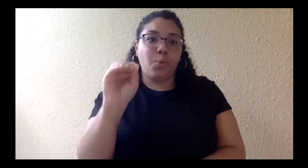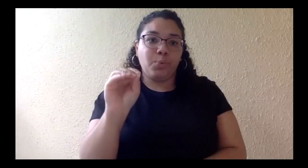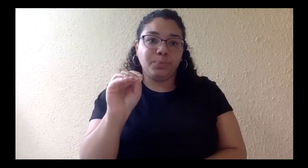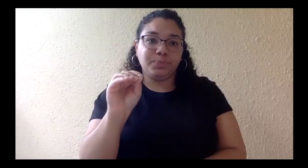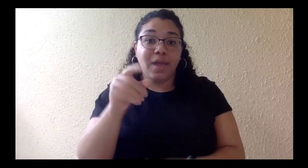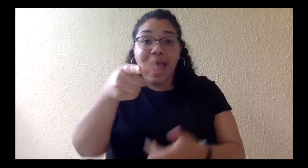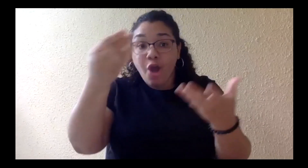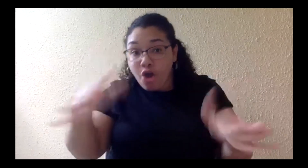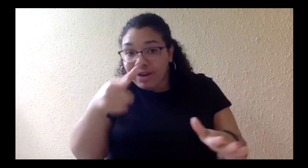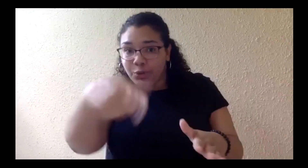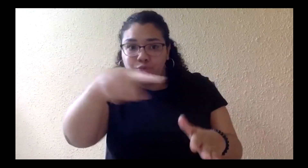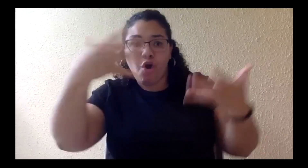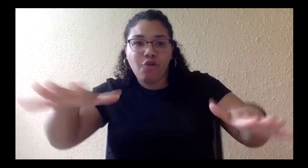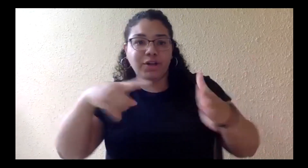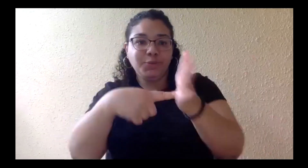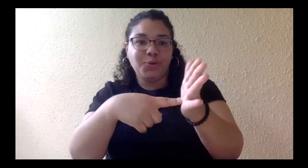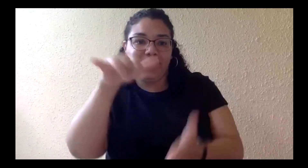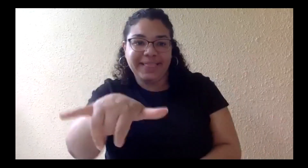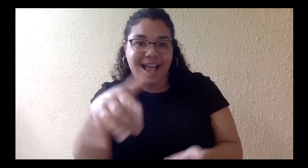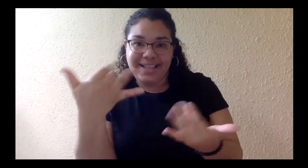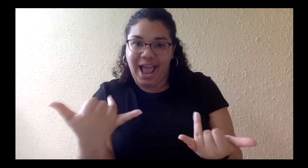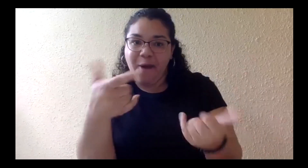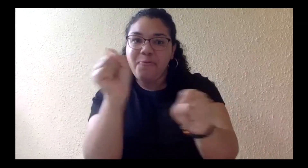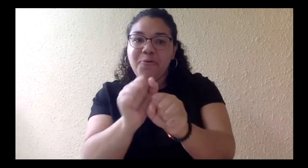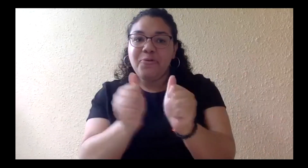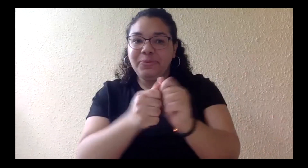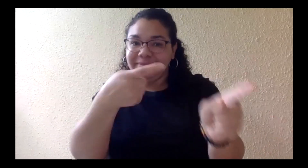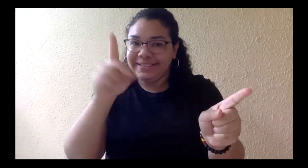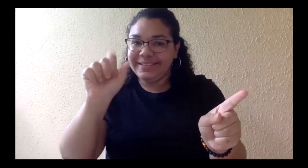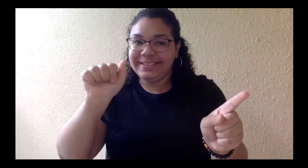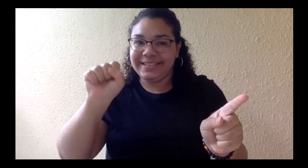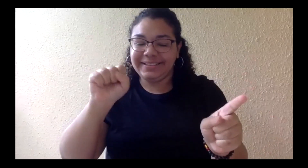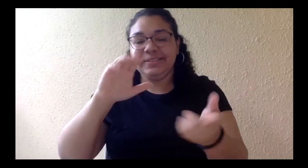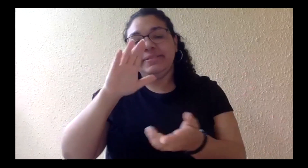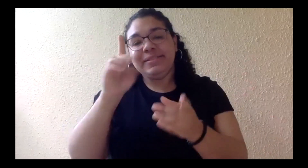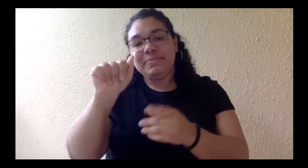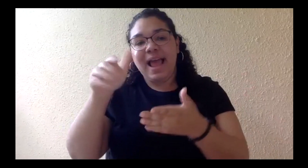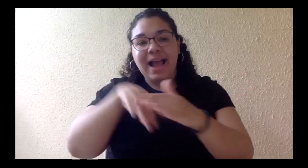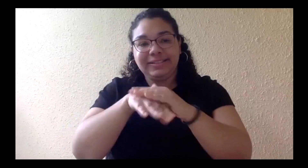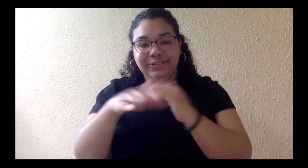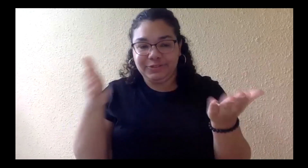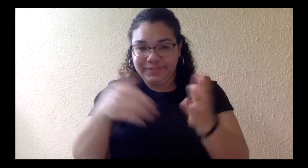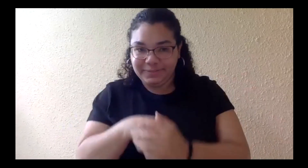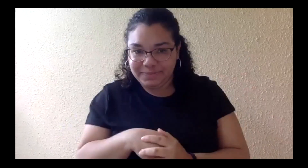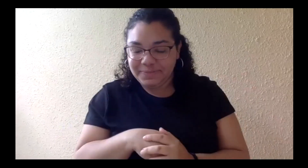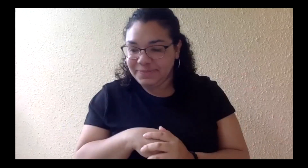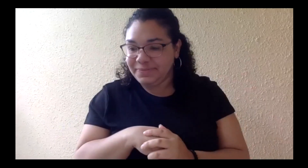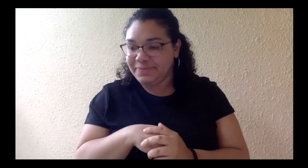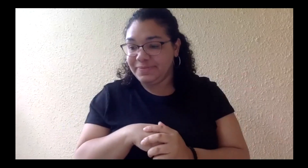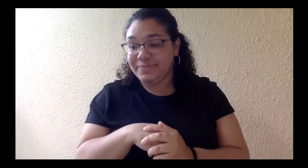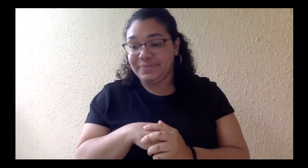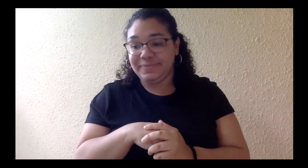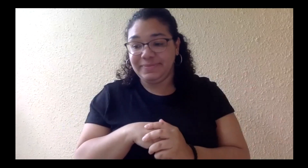advocate for, please do so. You already are showing that you have been doing that by working